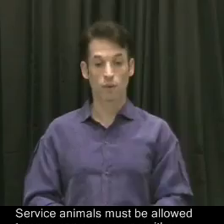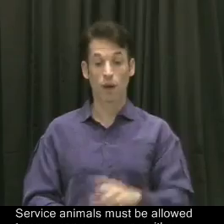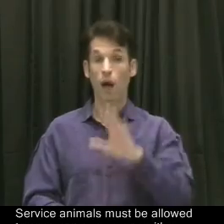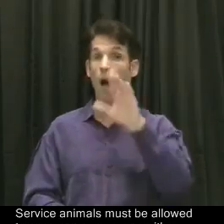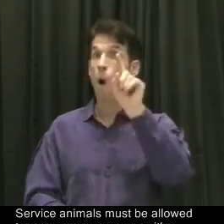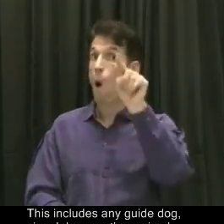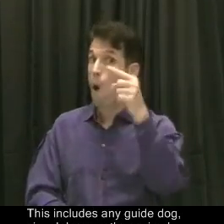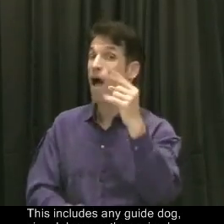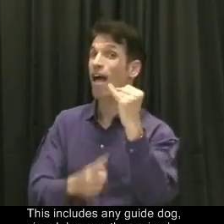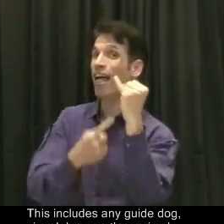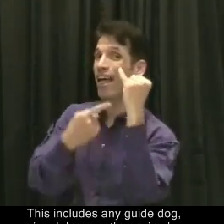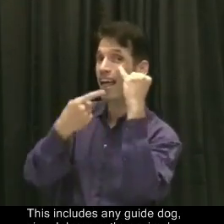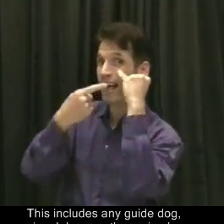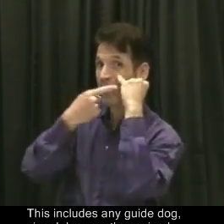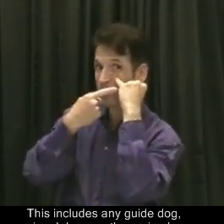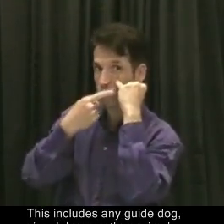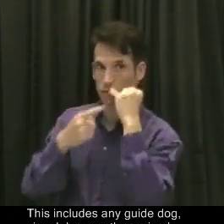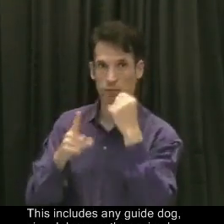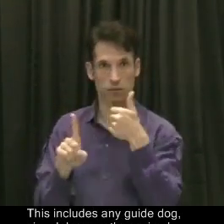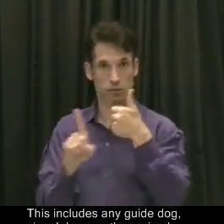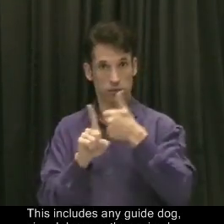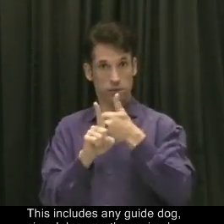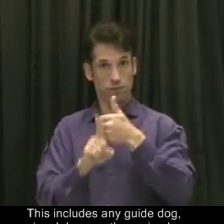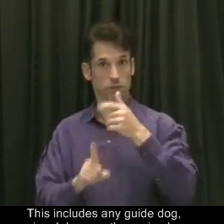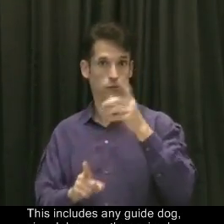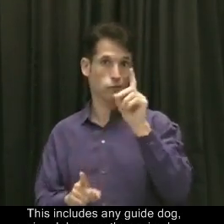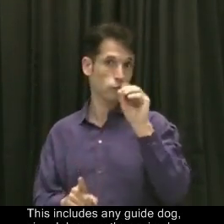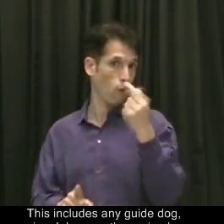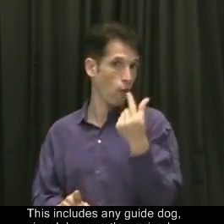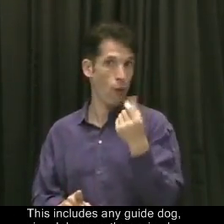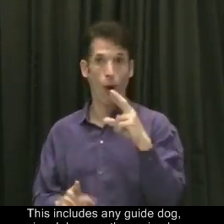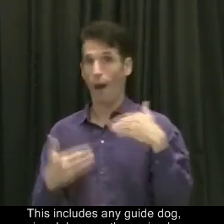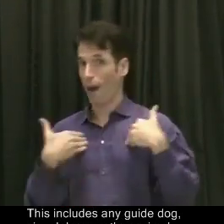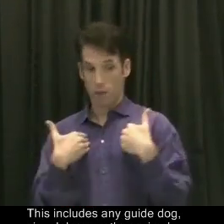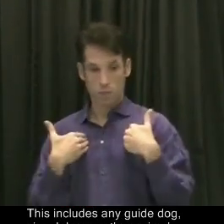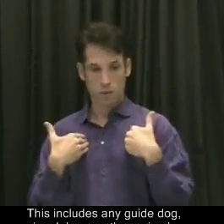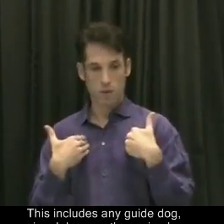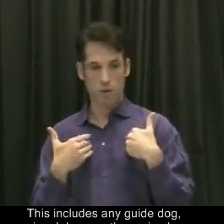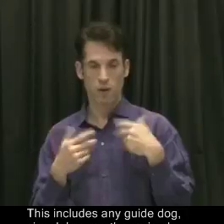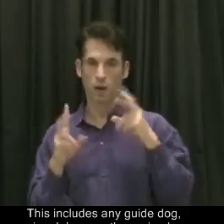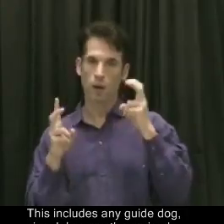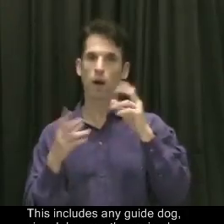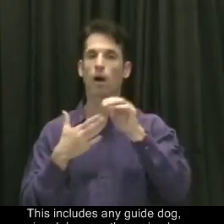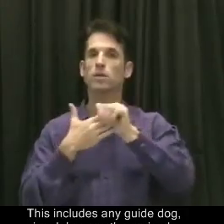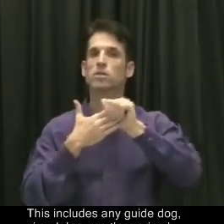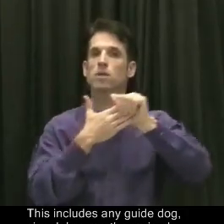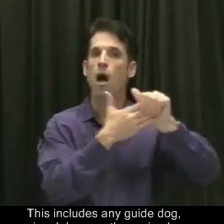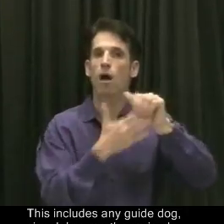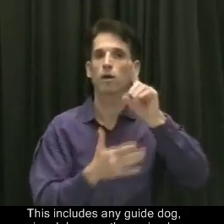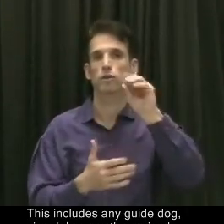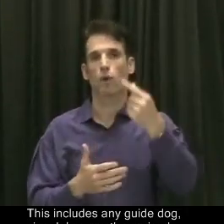This includes any guide dog, signal dog, or other animal